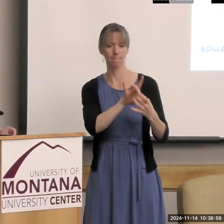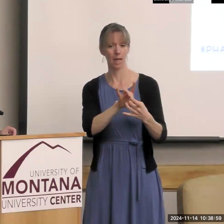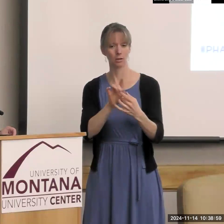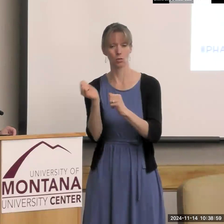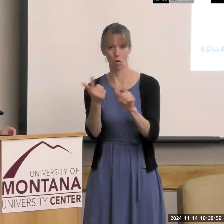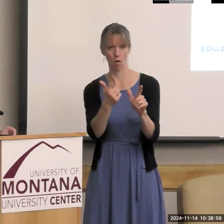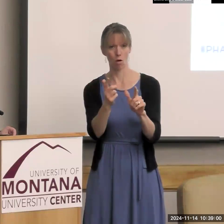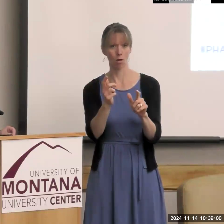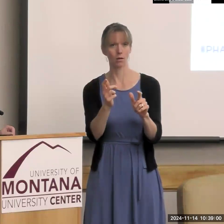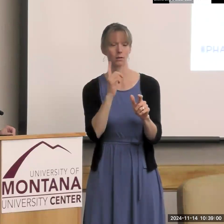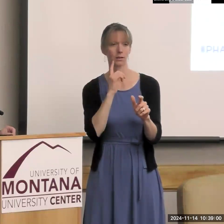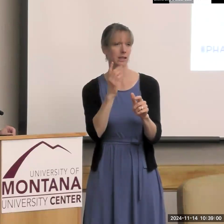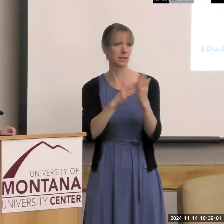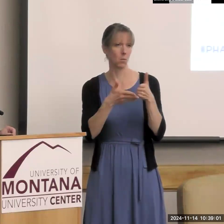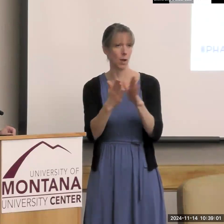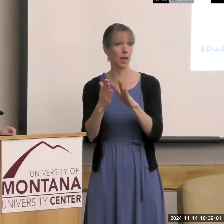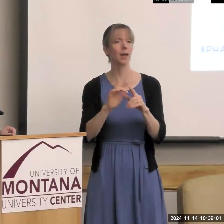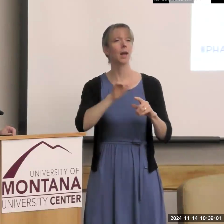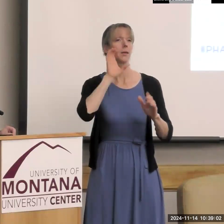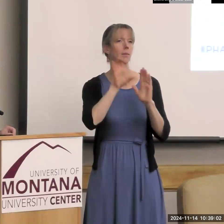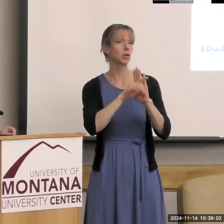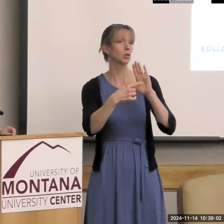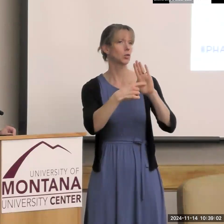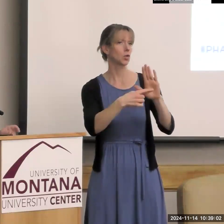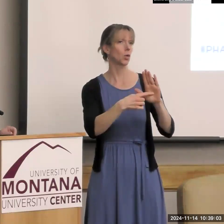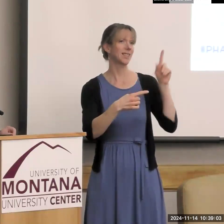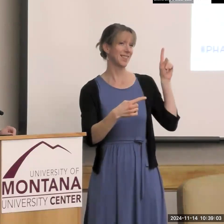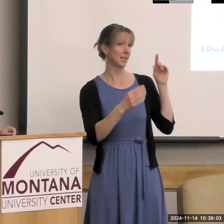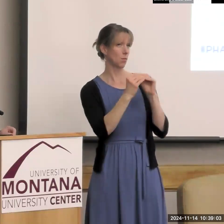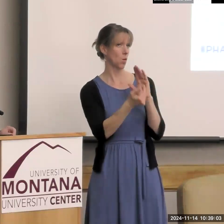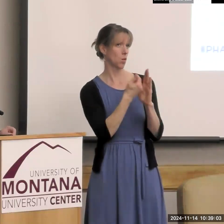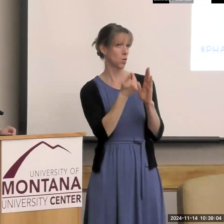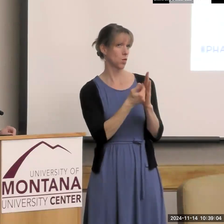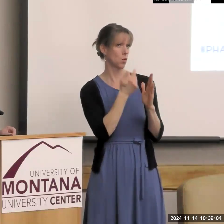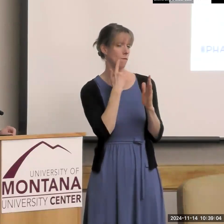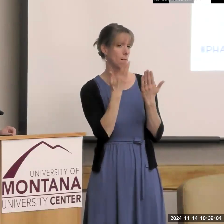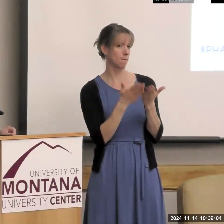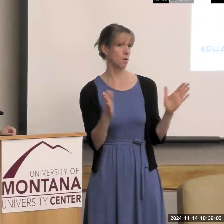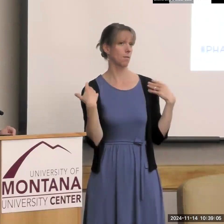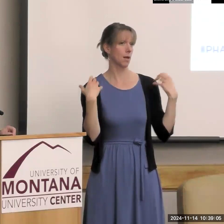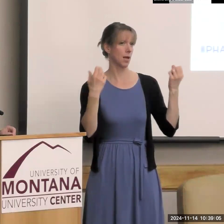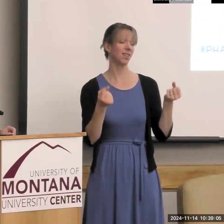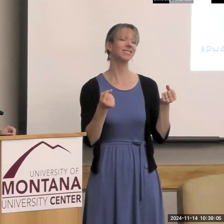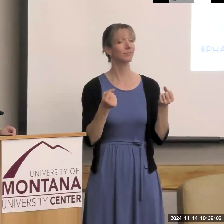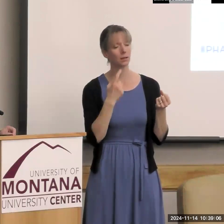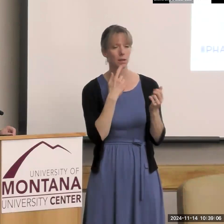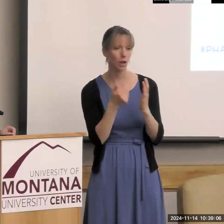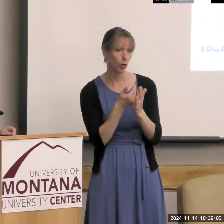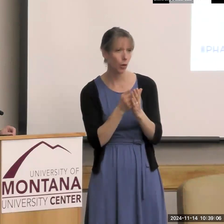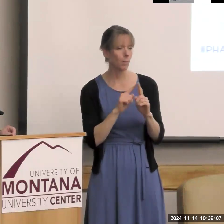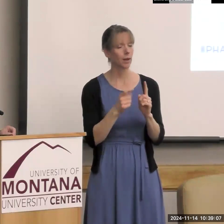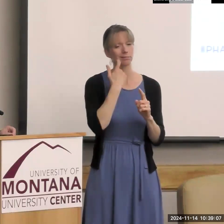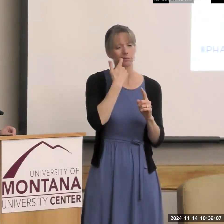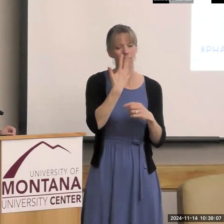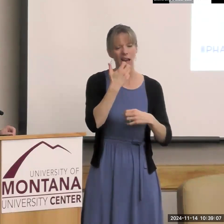way that this is graphically represented, and this is newer in public health, let's say newer, let's say within the last 5